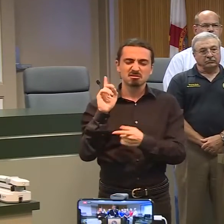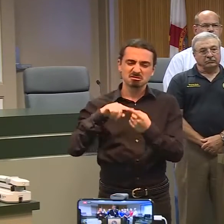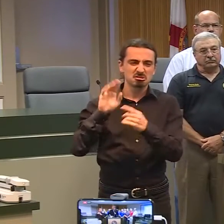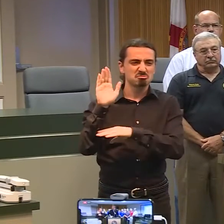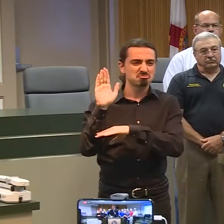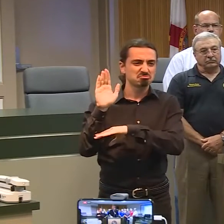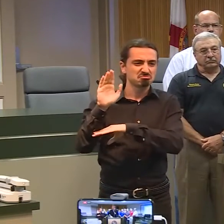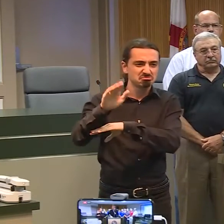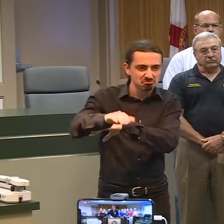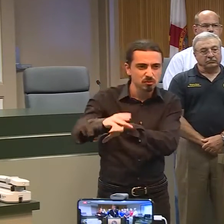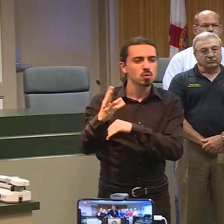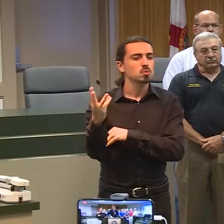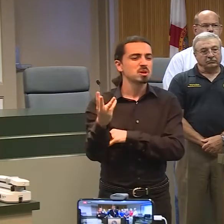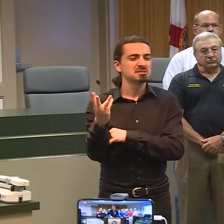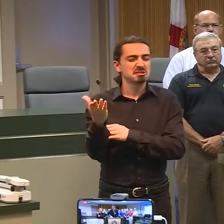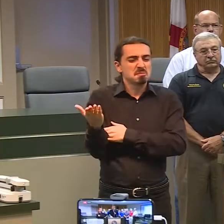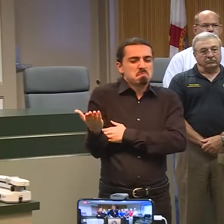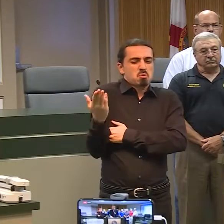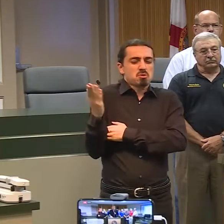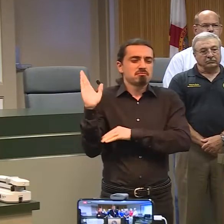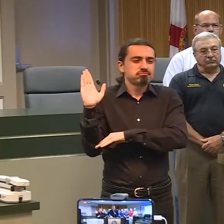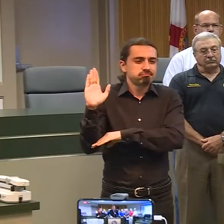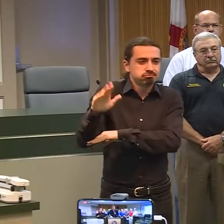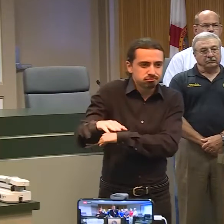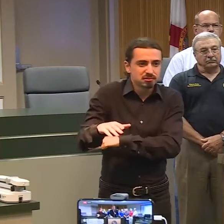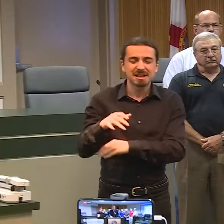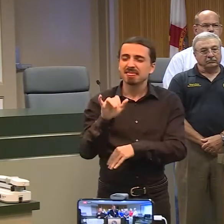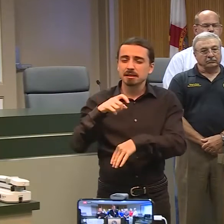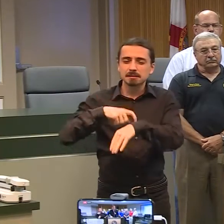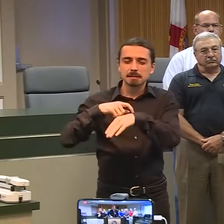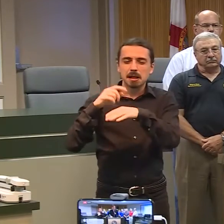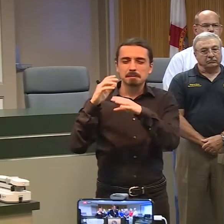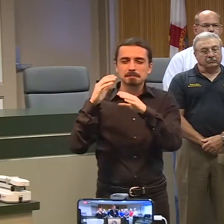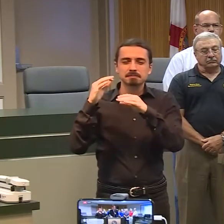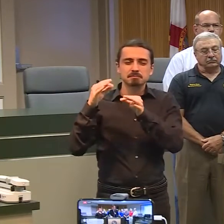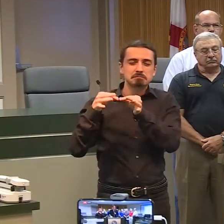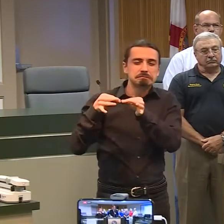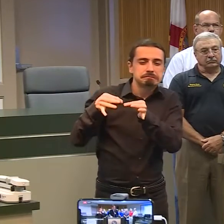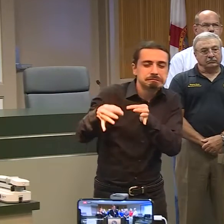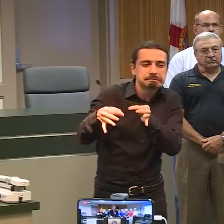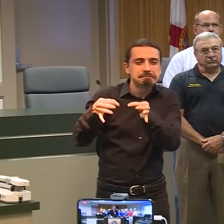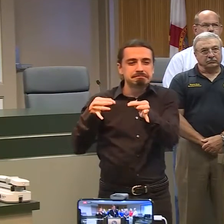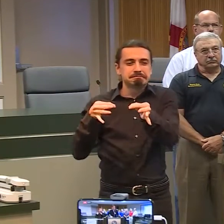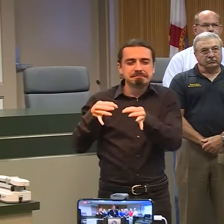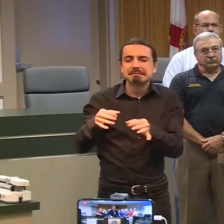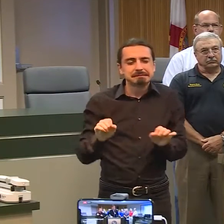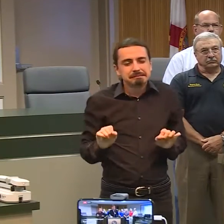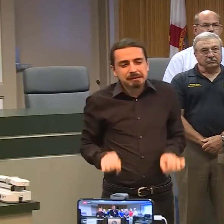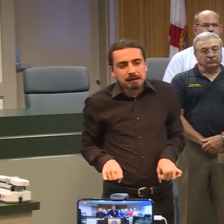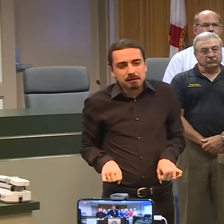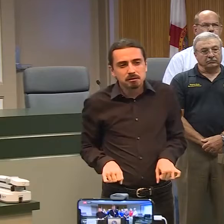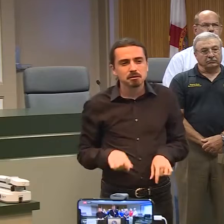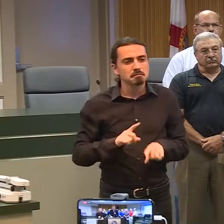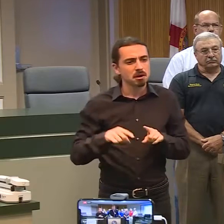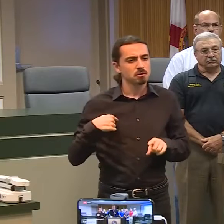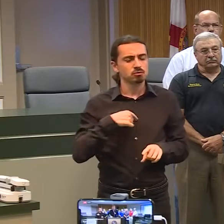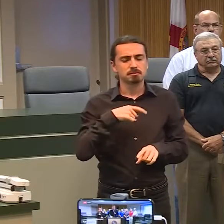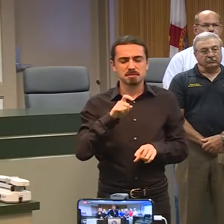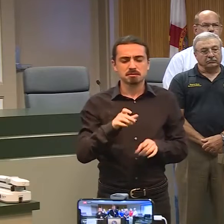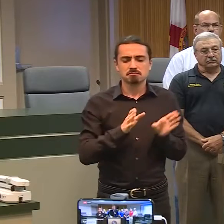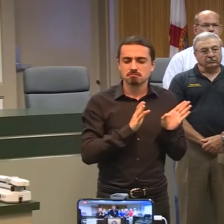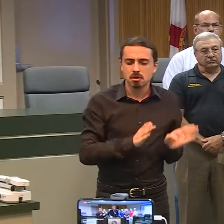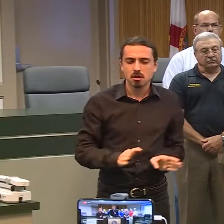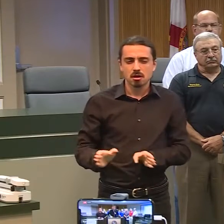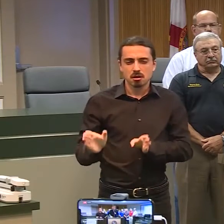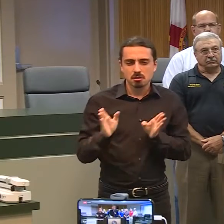shift as we've seen Dorian do constantly, but the expectation is to prepare for tropical storm winds